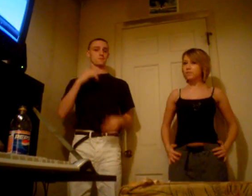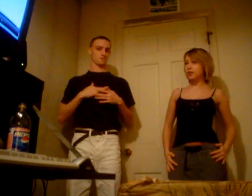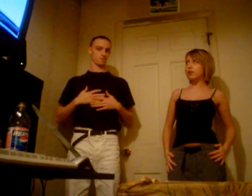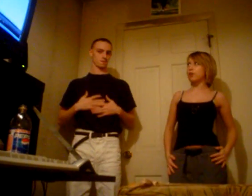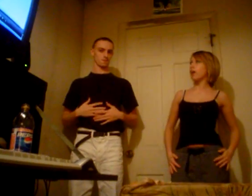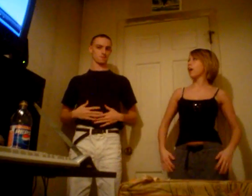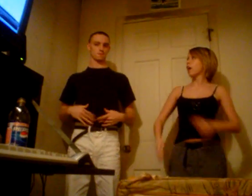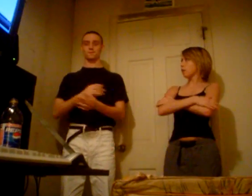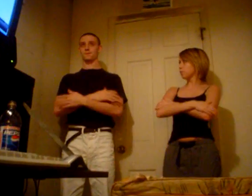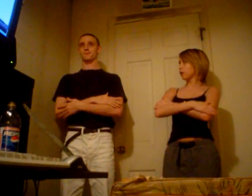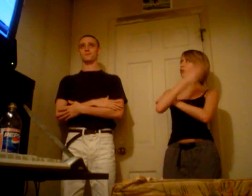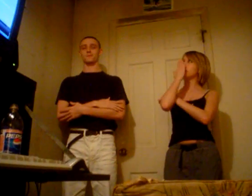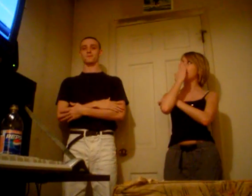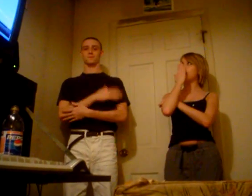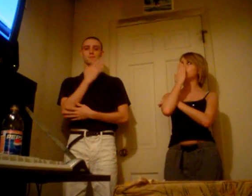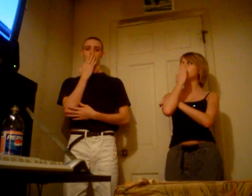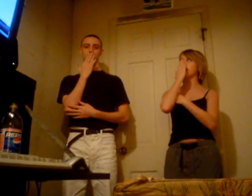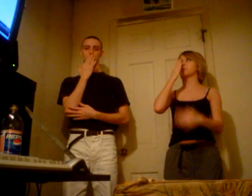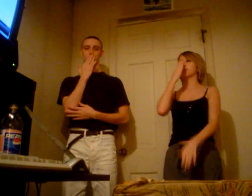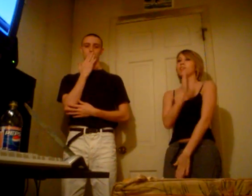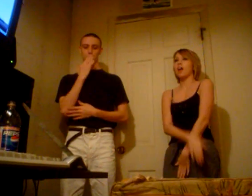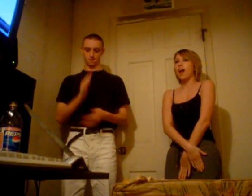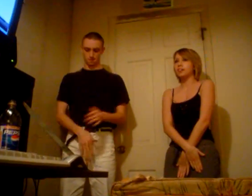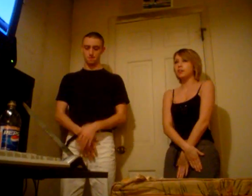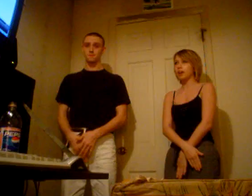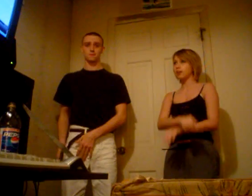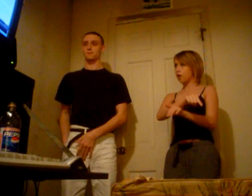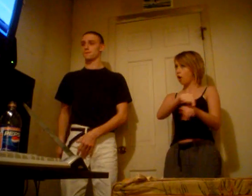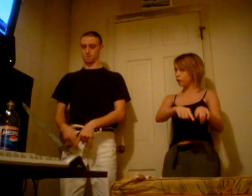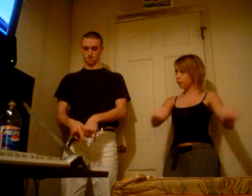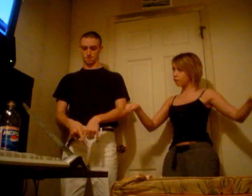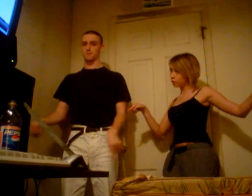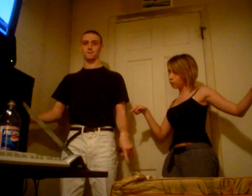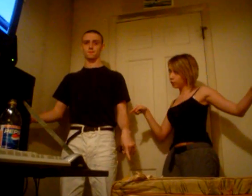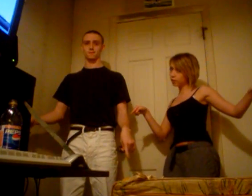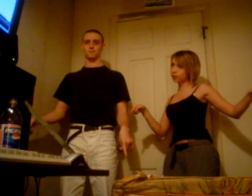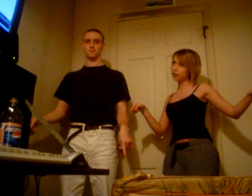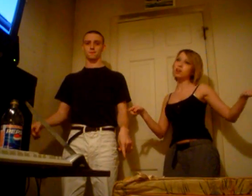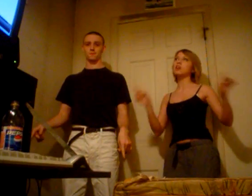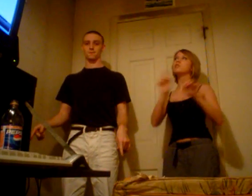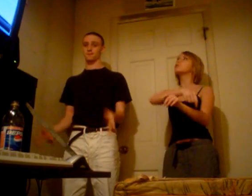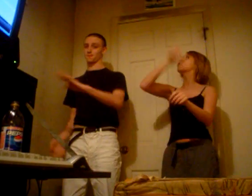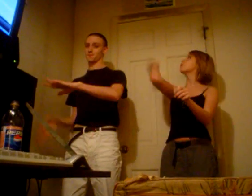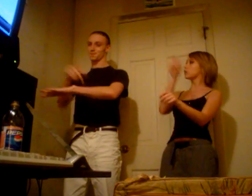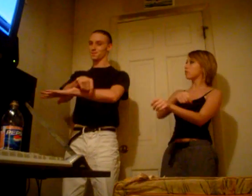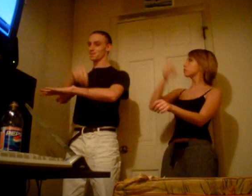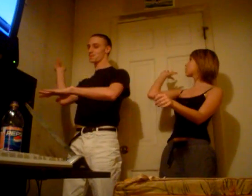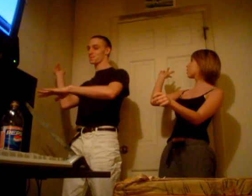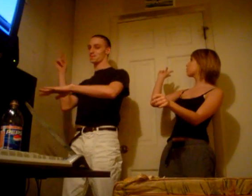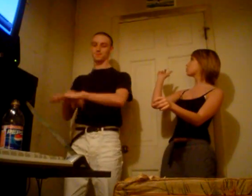feel I'm cold and I am changed Lying naked on the floor Illusion never changed